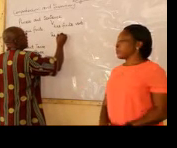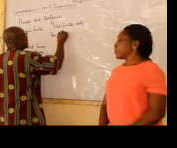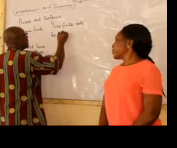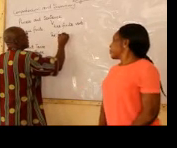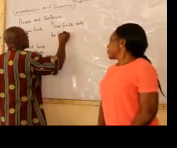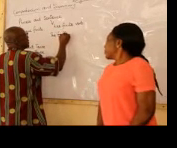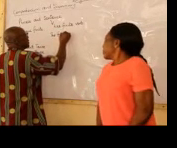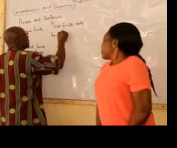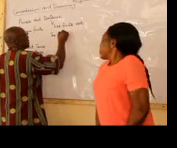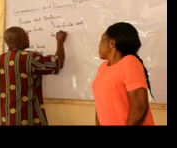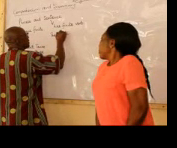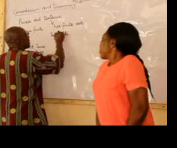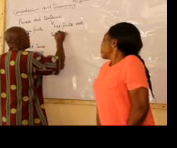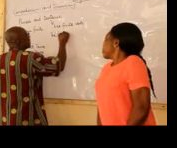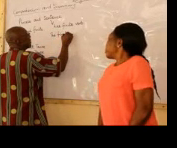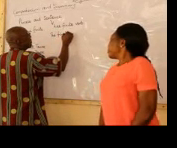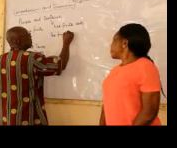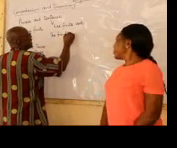finite